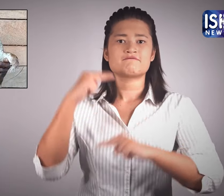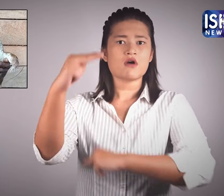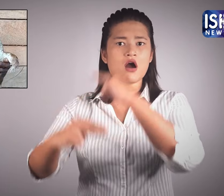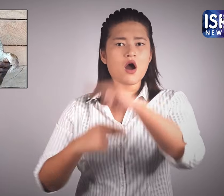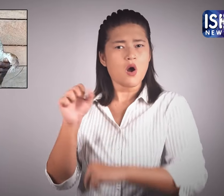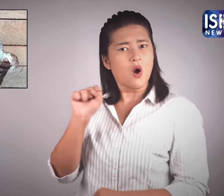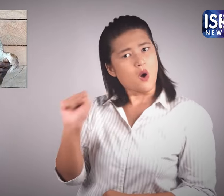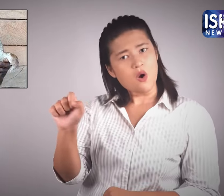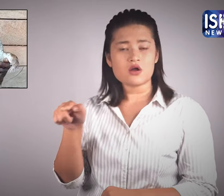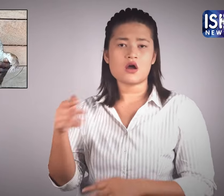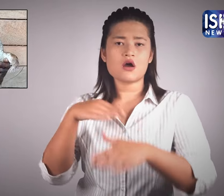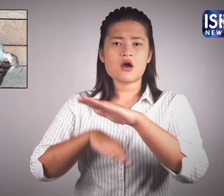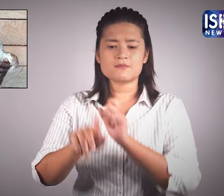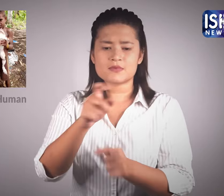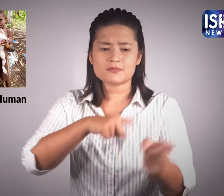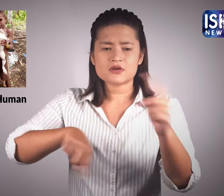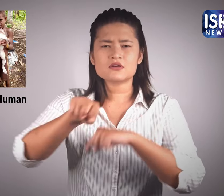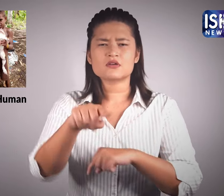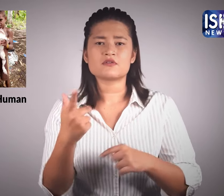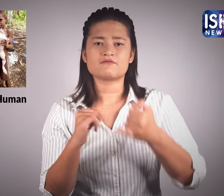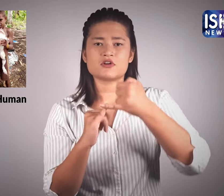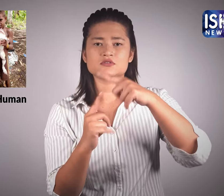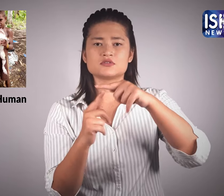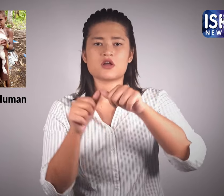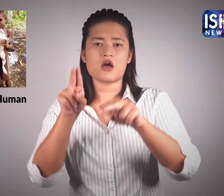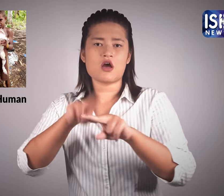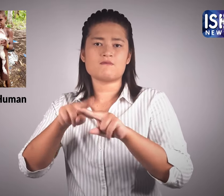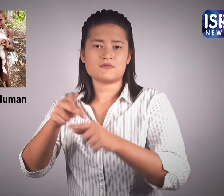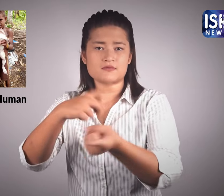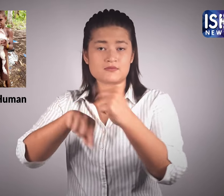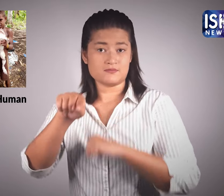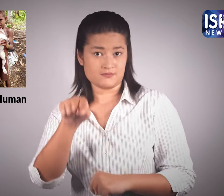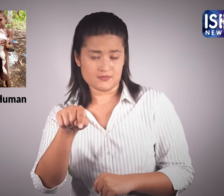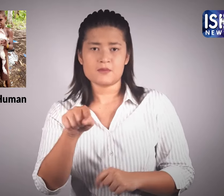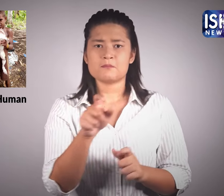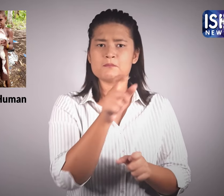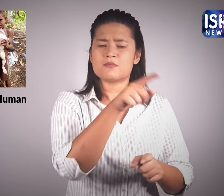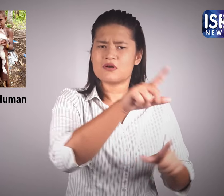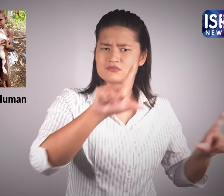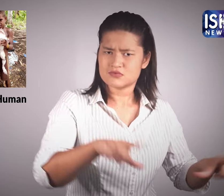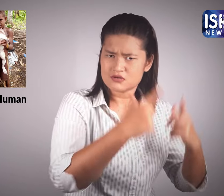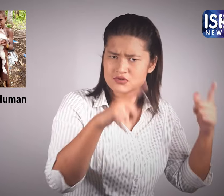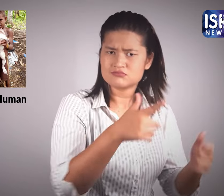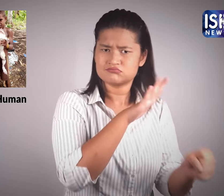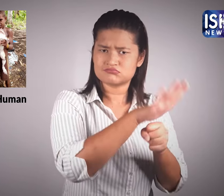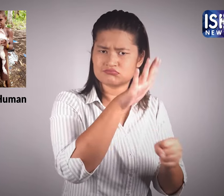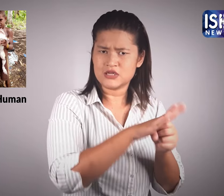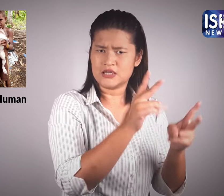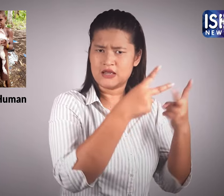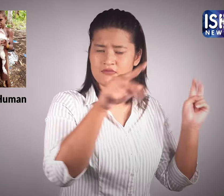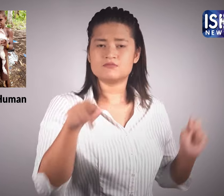He is the owner of a mill. When the staff went to get timber from the forest, they were in for a surprise.